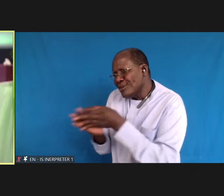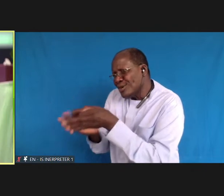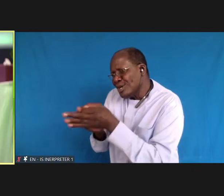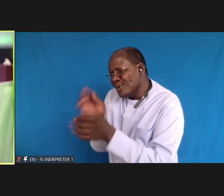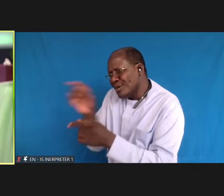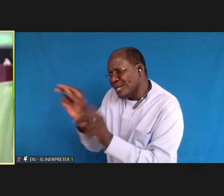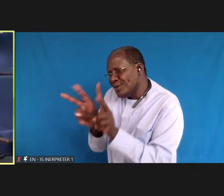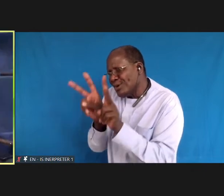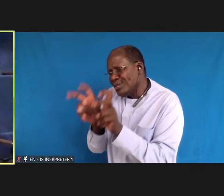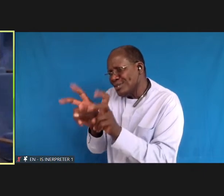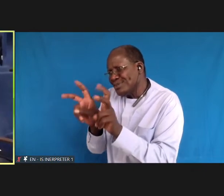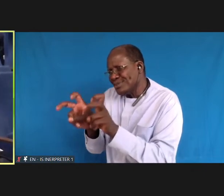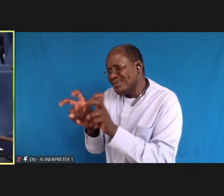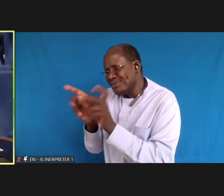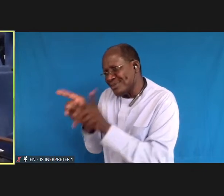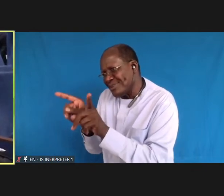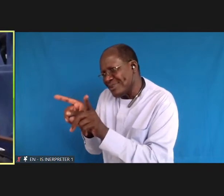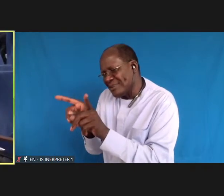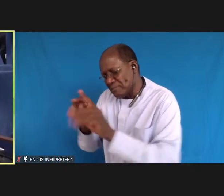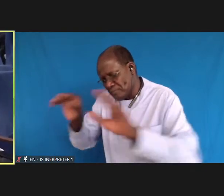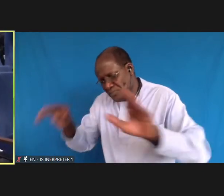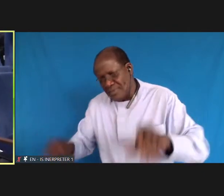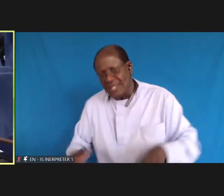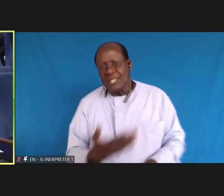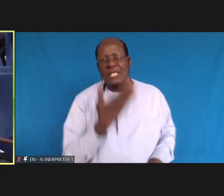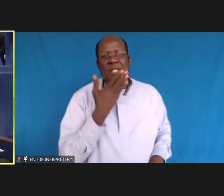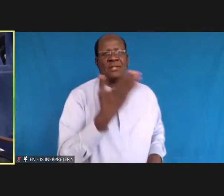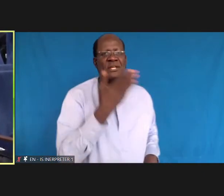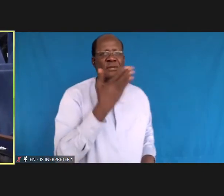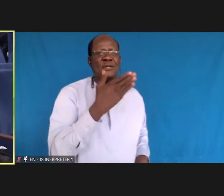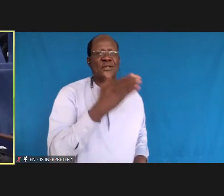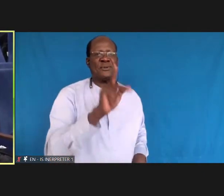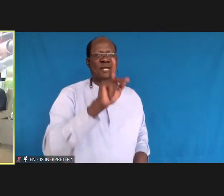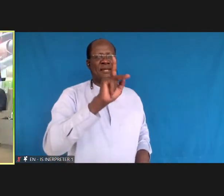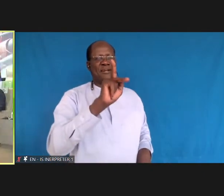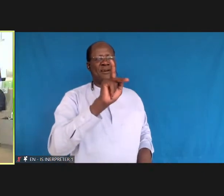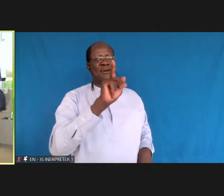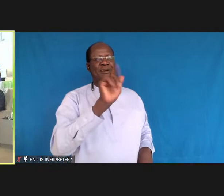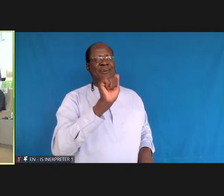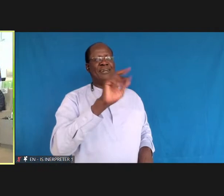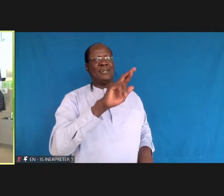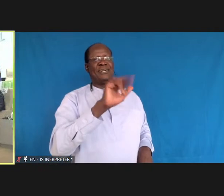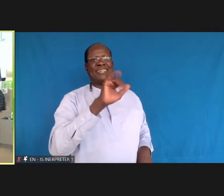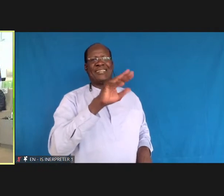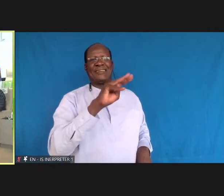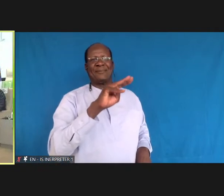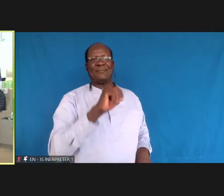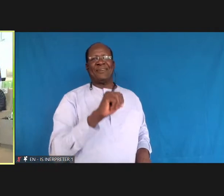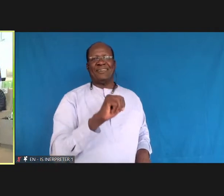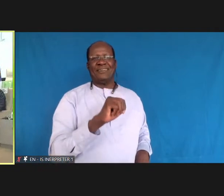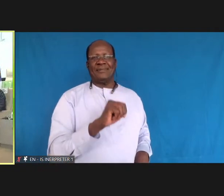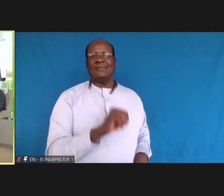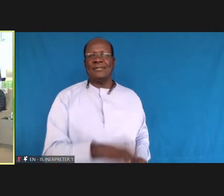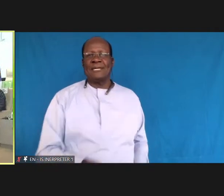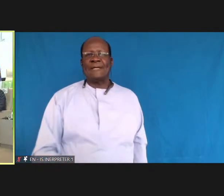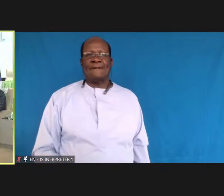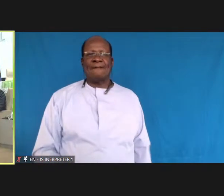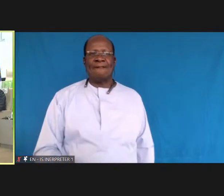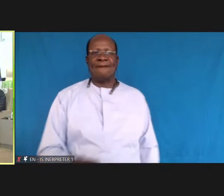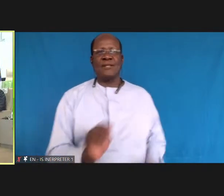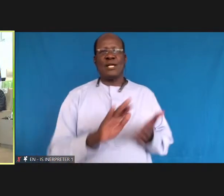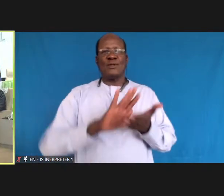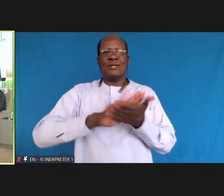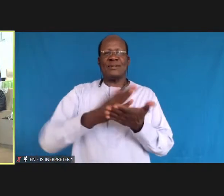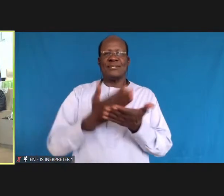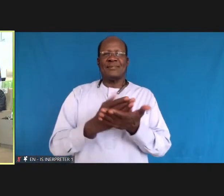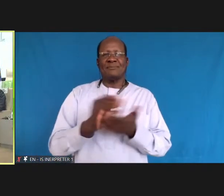Thank you very much, Karima. A lot to digest from your statement and the passion, you bring all